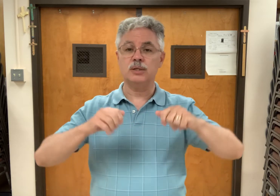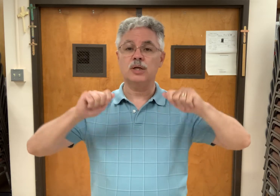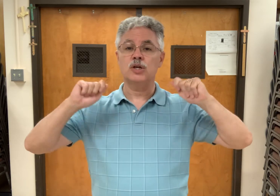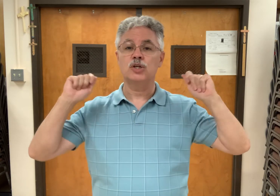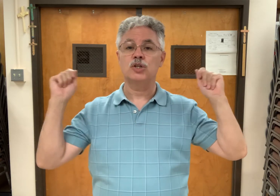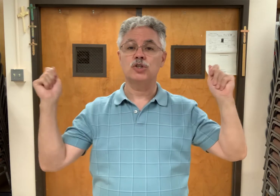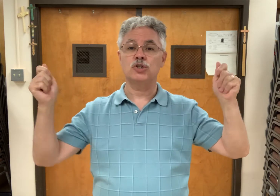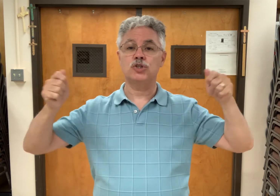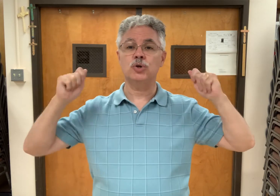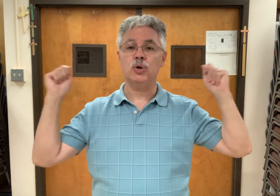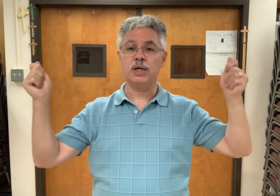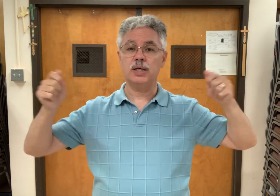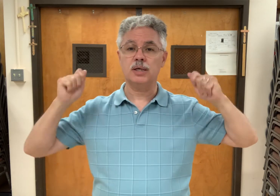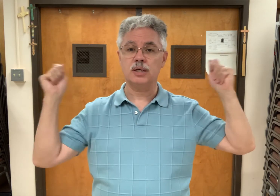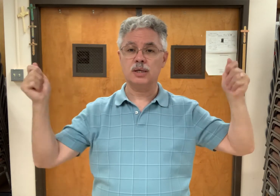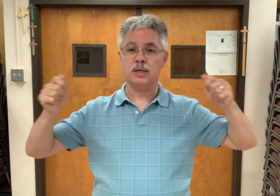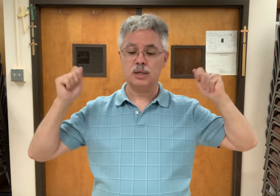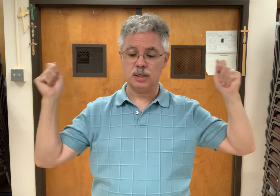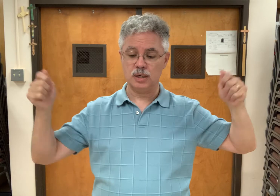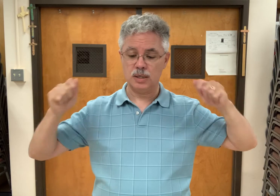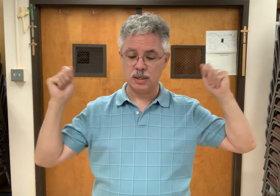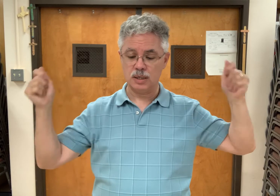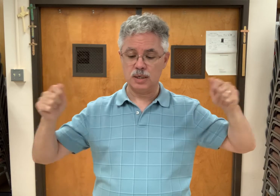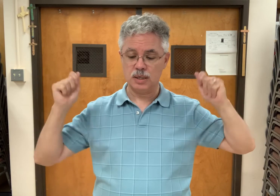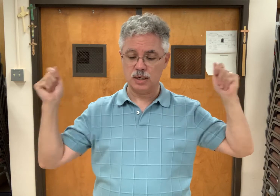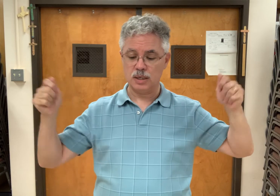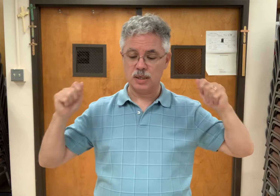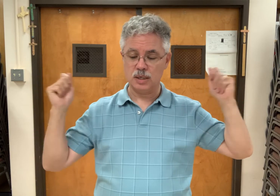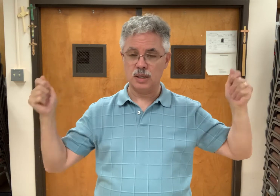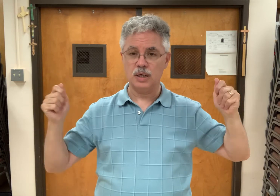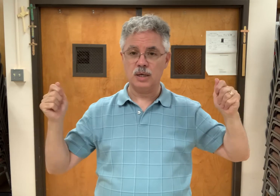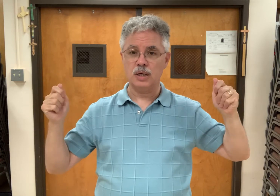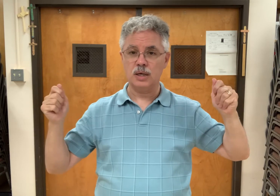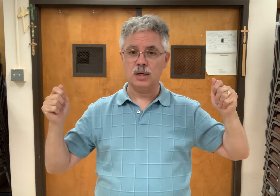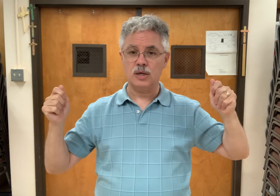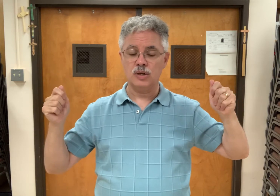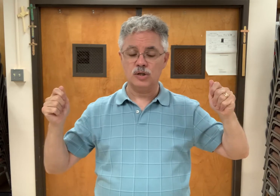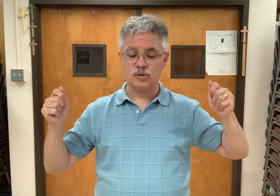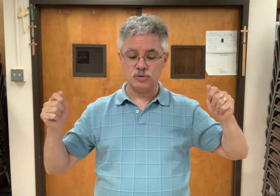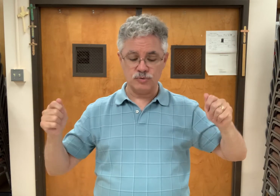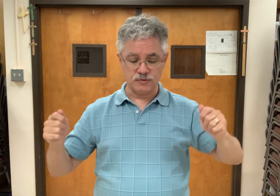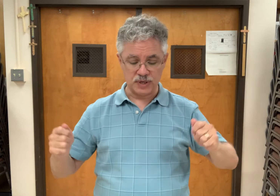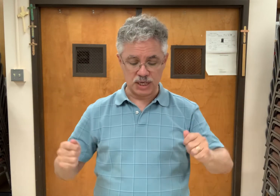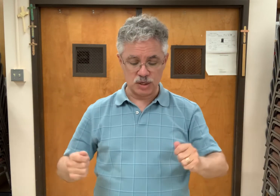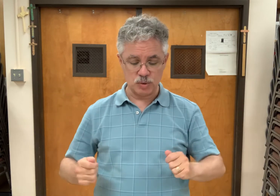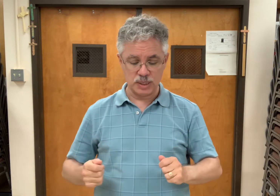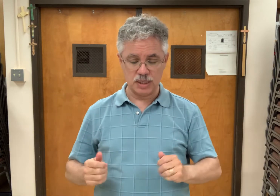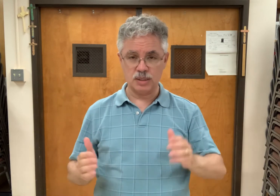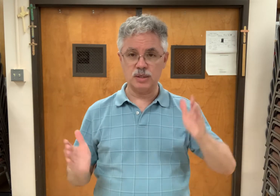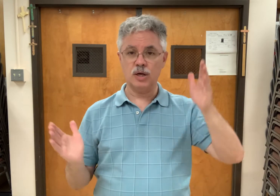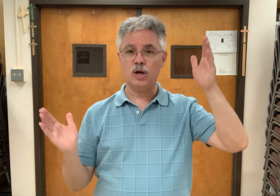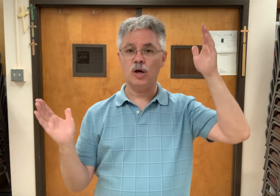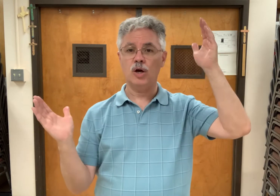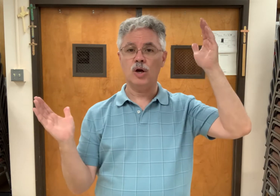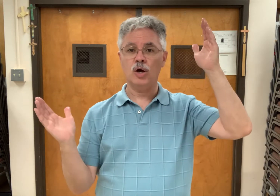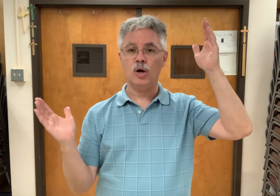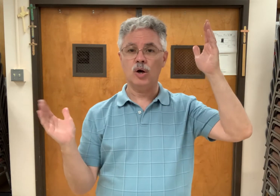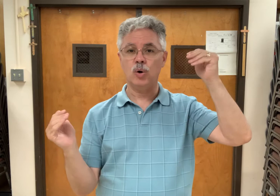joy to follow in hope